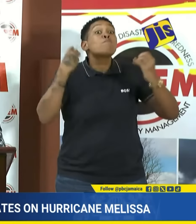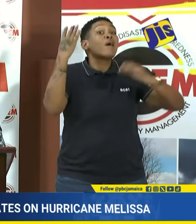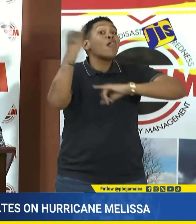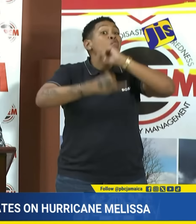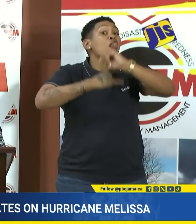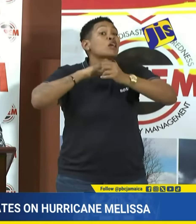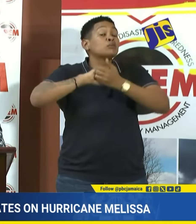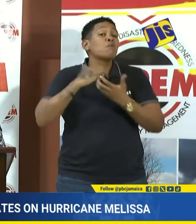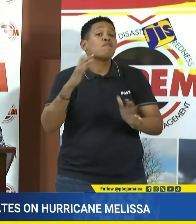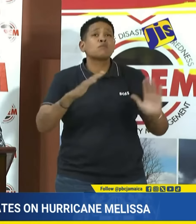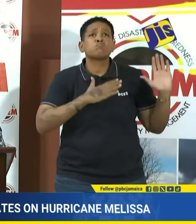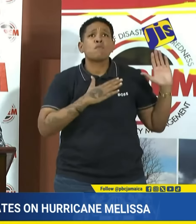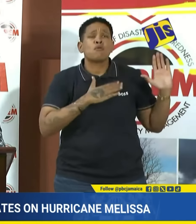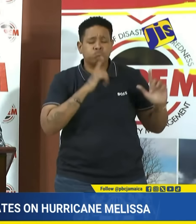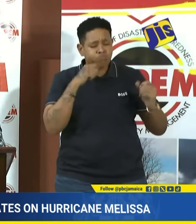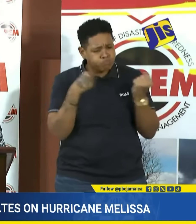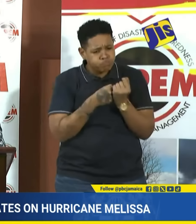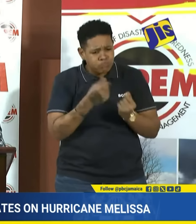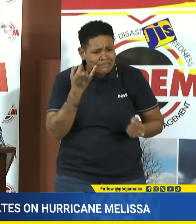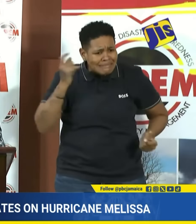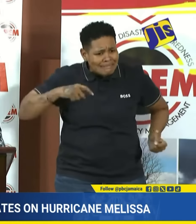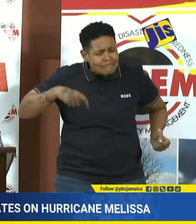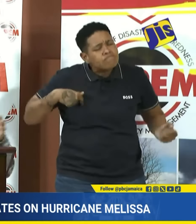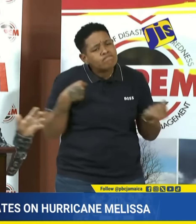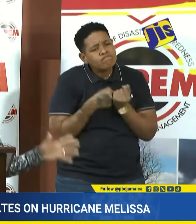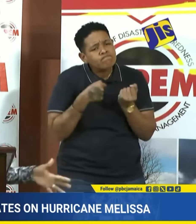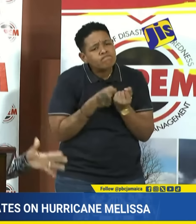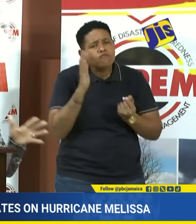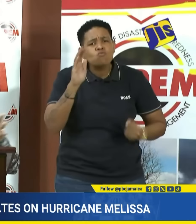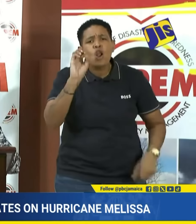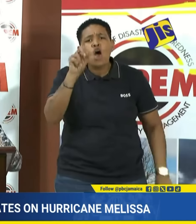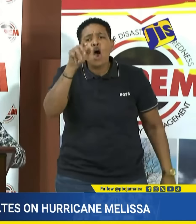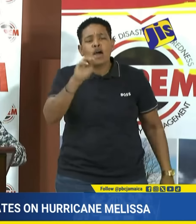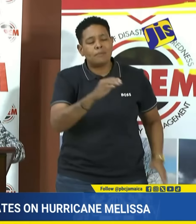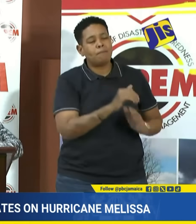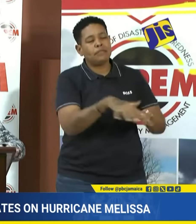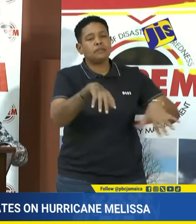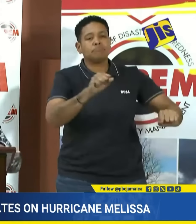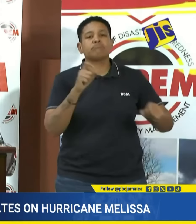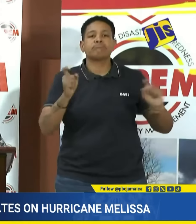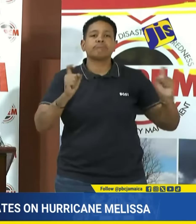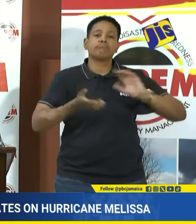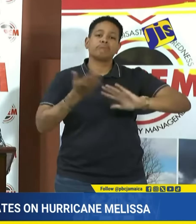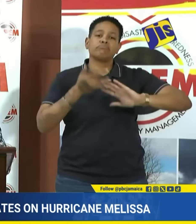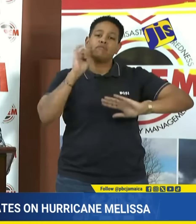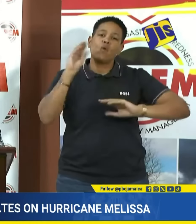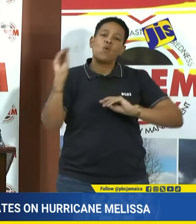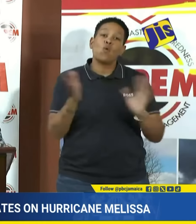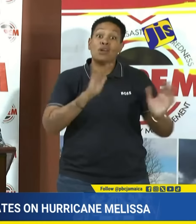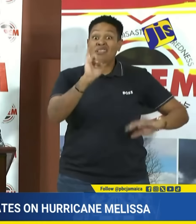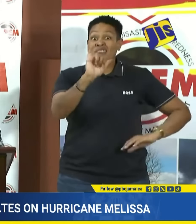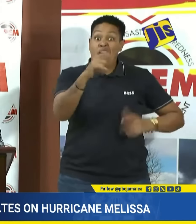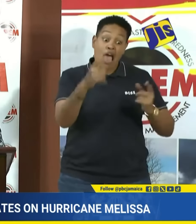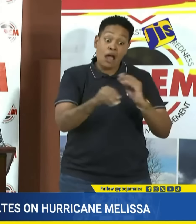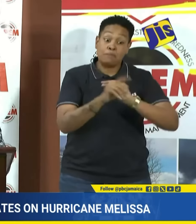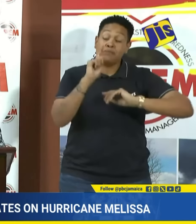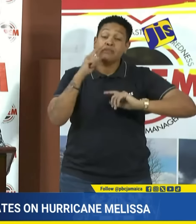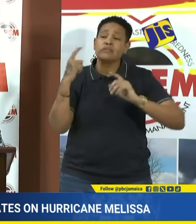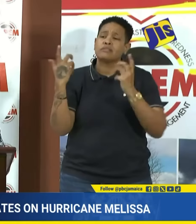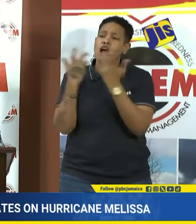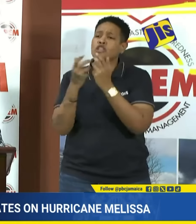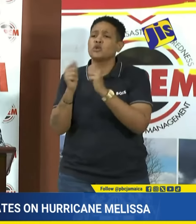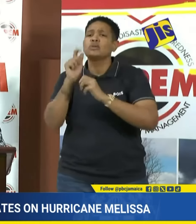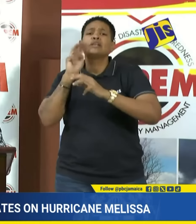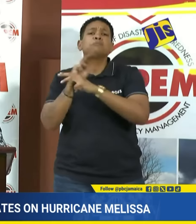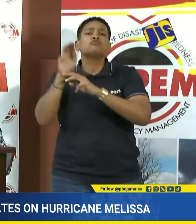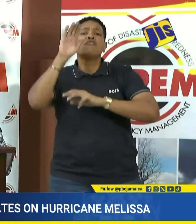international partners pledging to support, and ODPEM is the lead agency for organizing that, in conjunction with